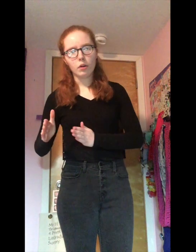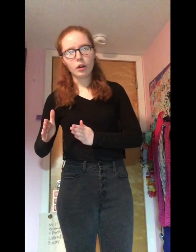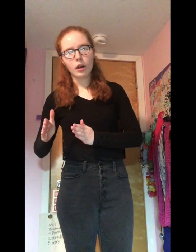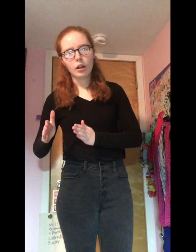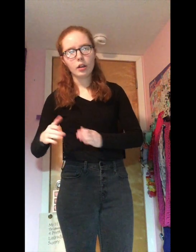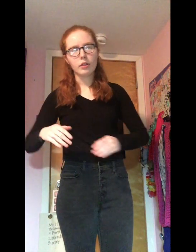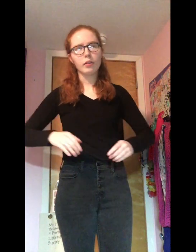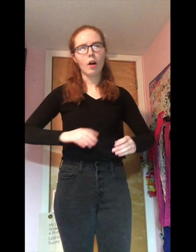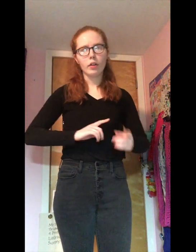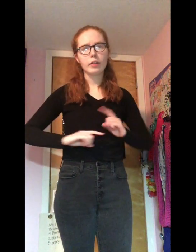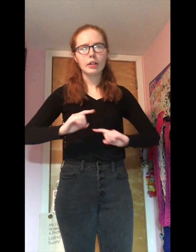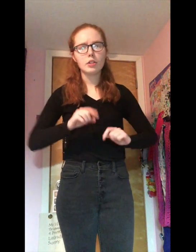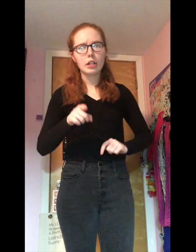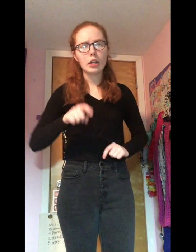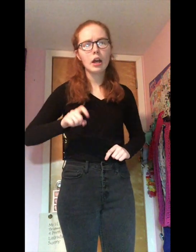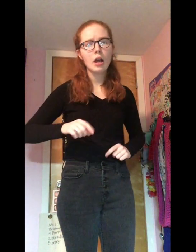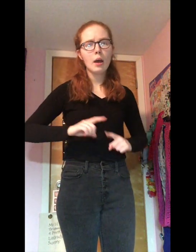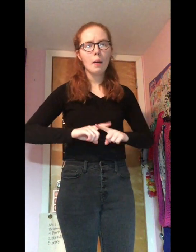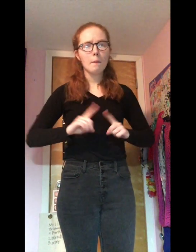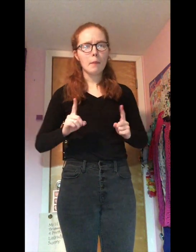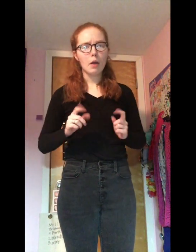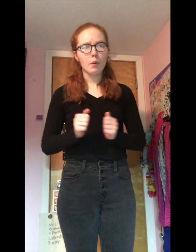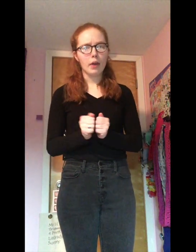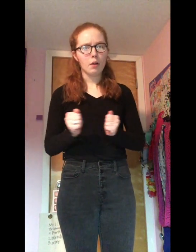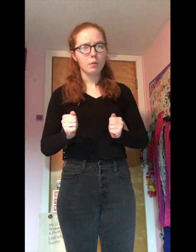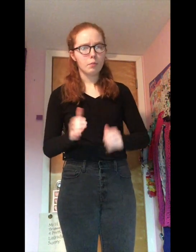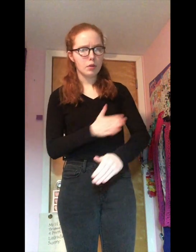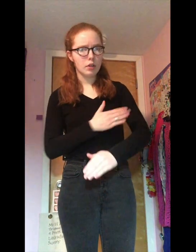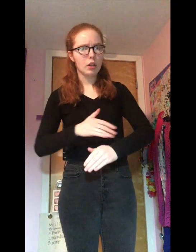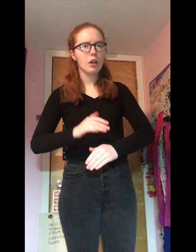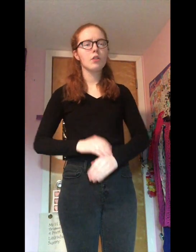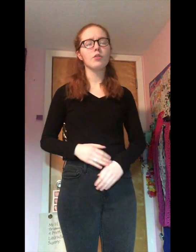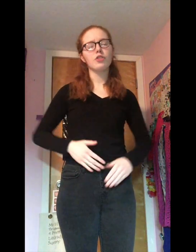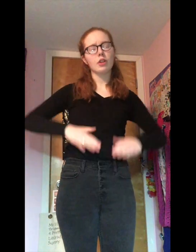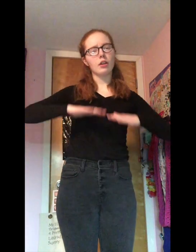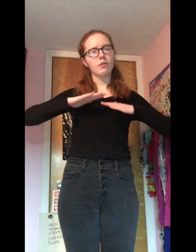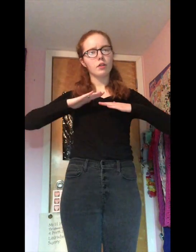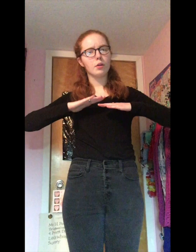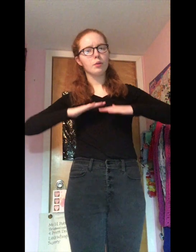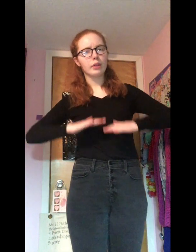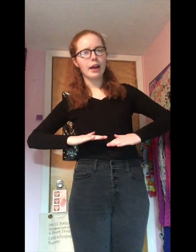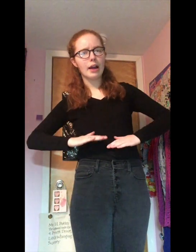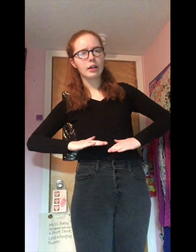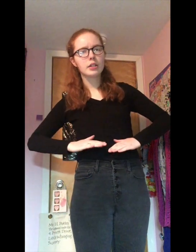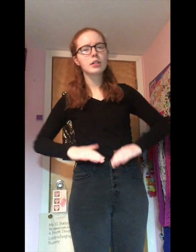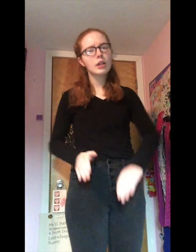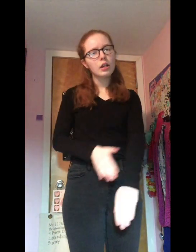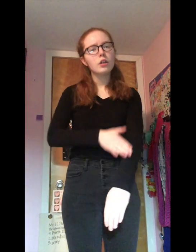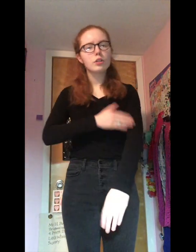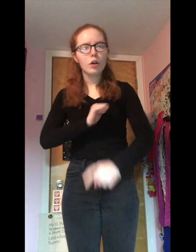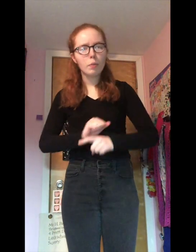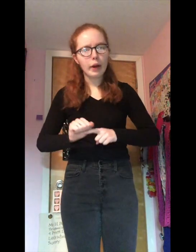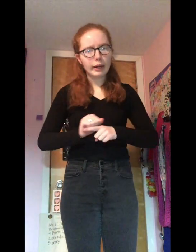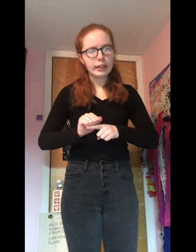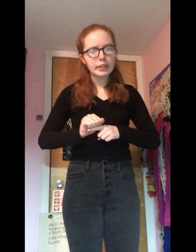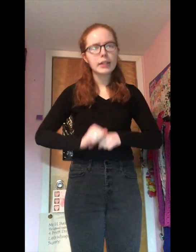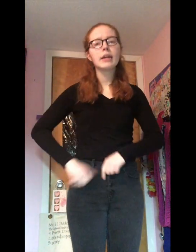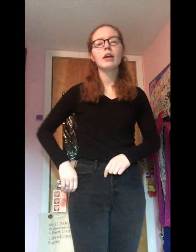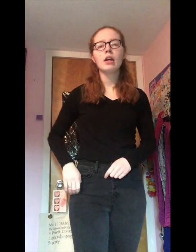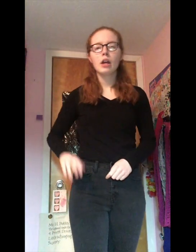order all the signs you need, but without music, so it's just kind of a relaxed, slow practice.